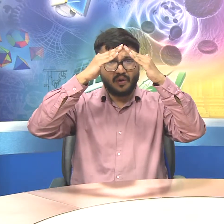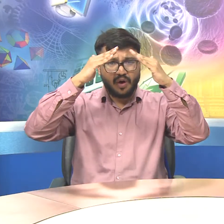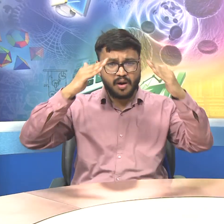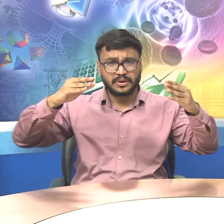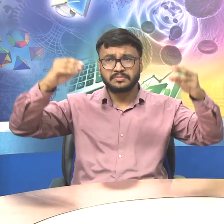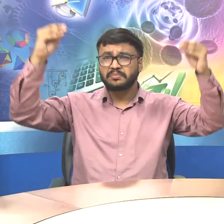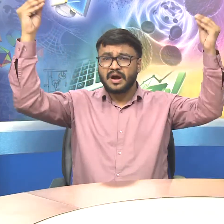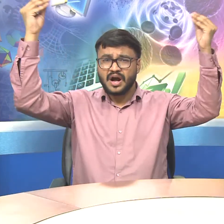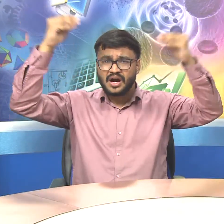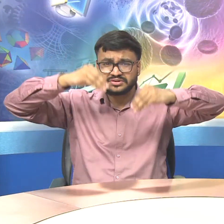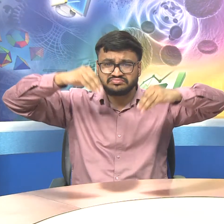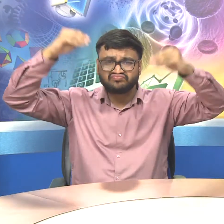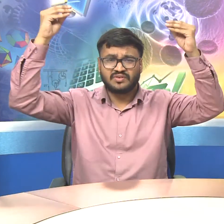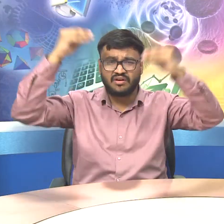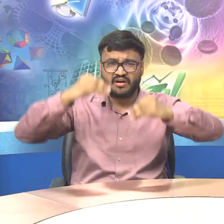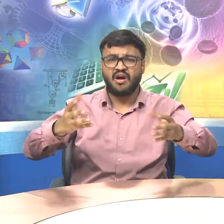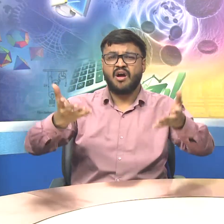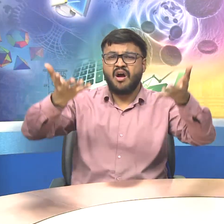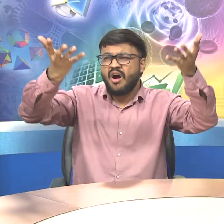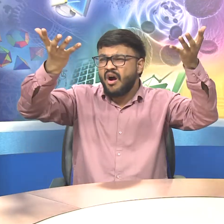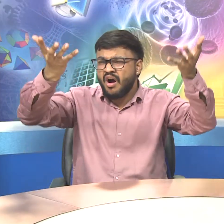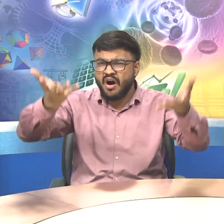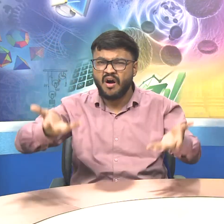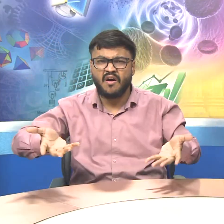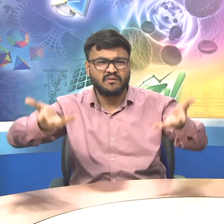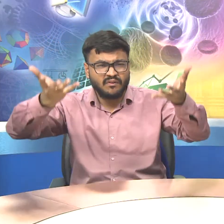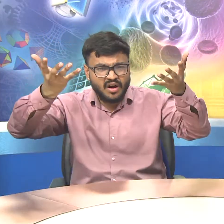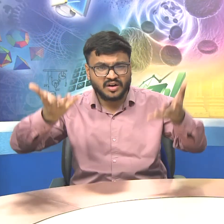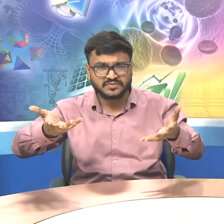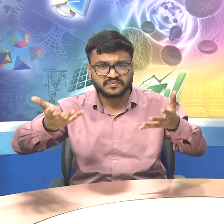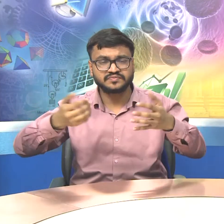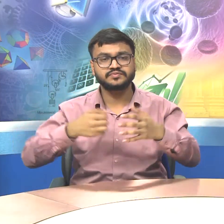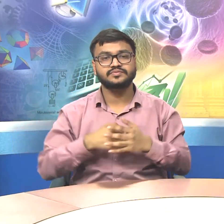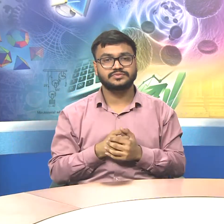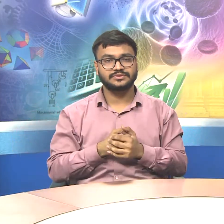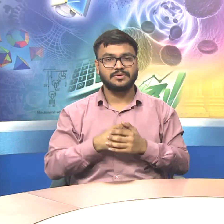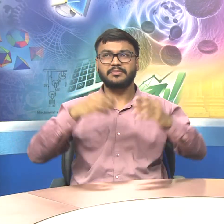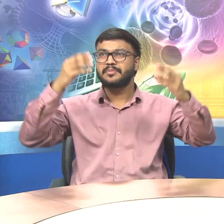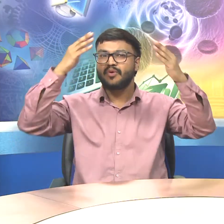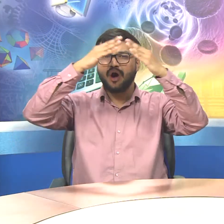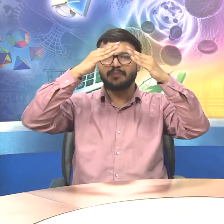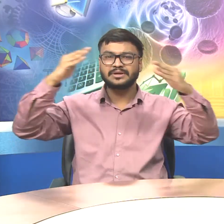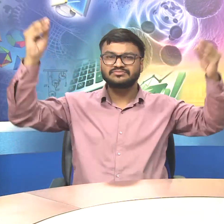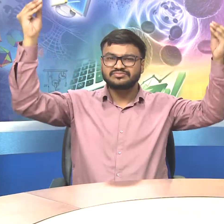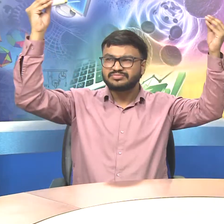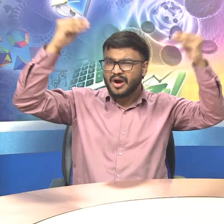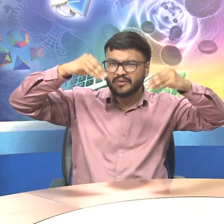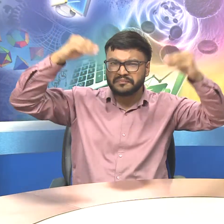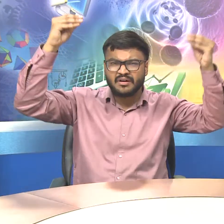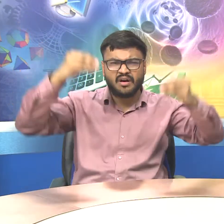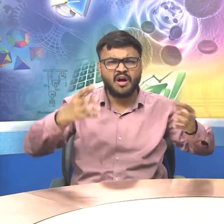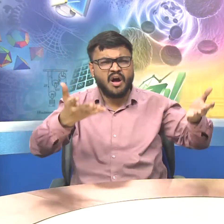Next, it is raining heavily in my home area.